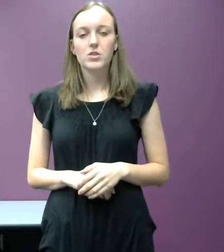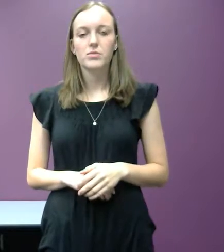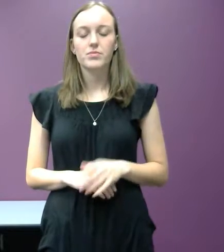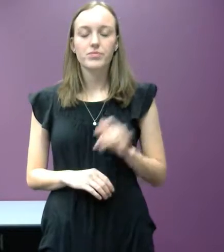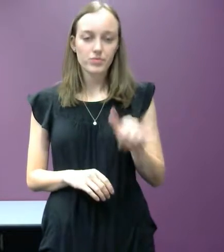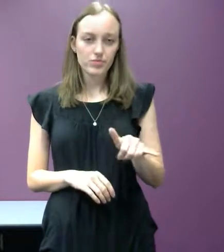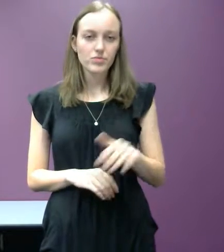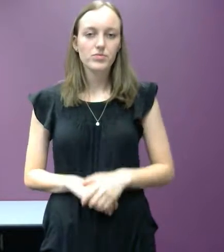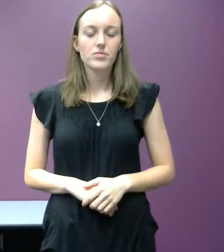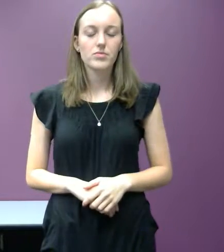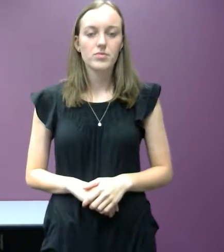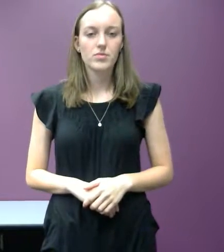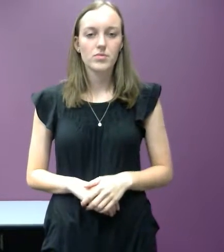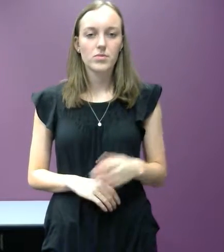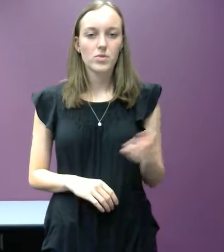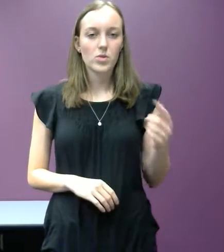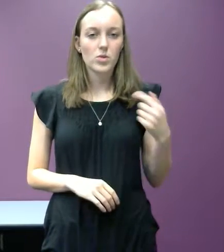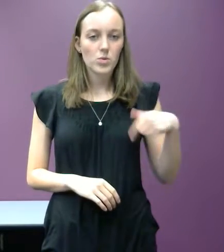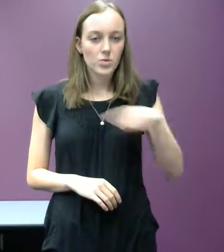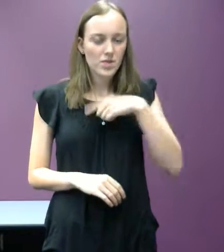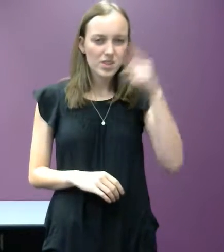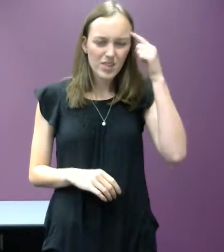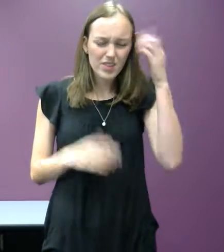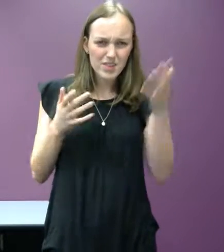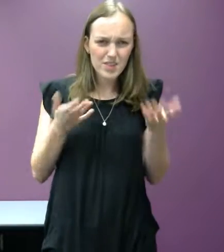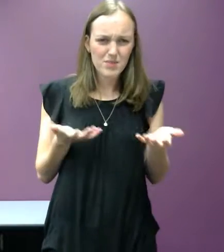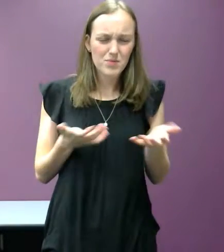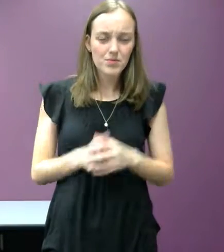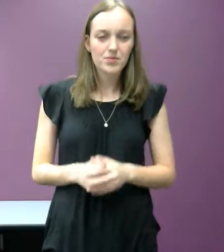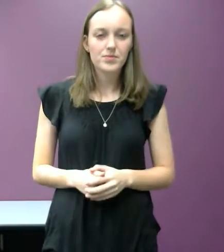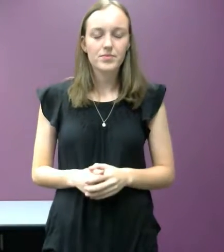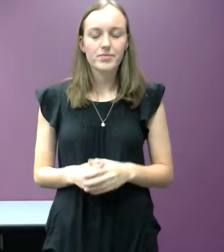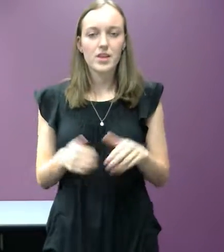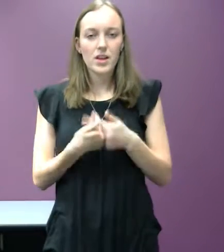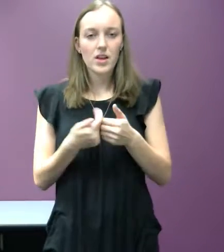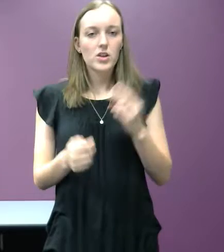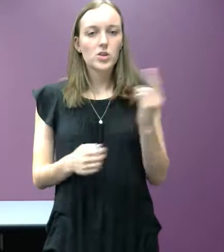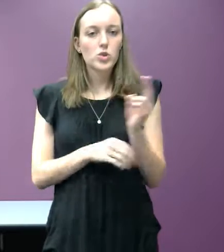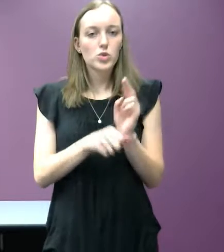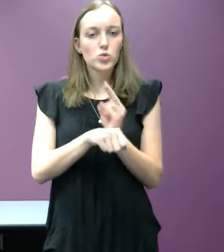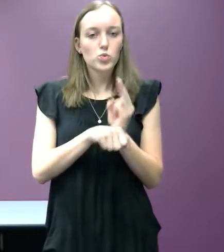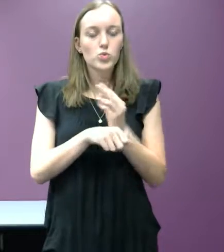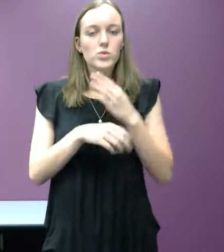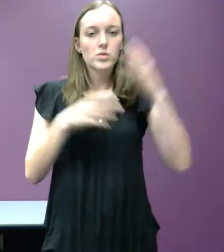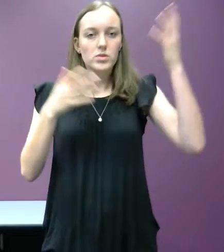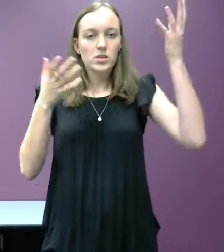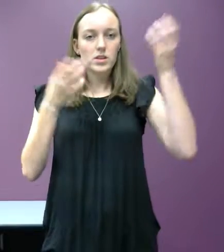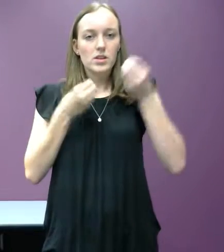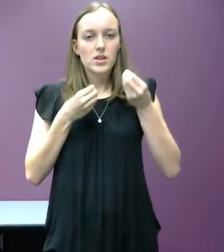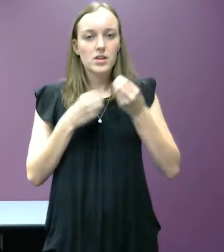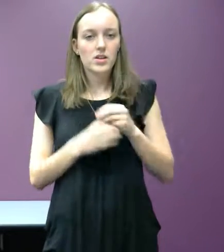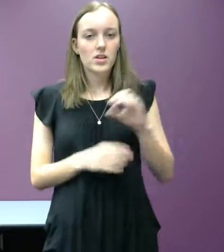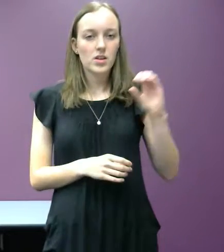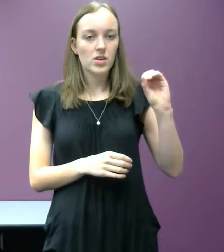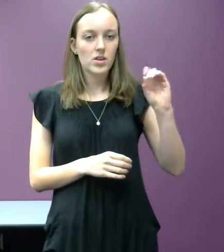investigation. We're going to be thinking about how we use air and how often we need oxygen in our bodies. So